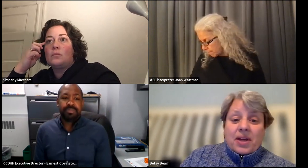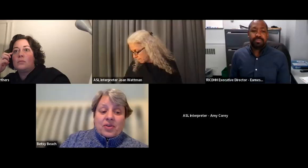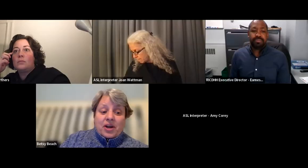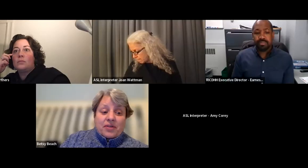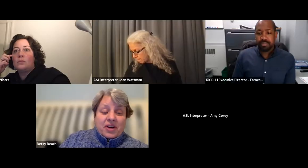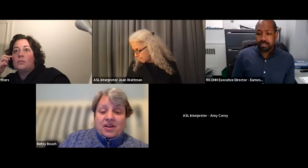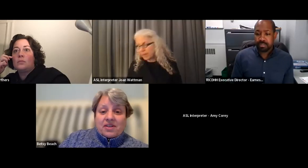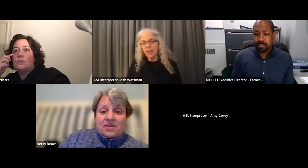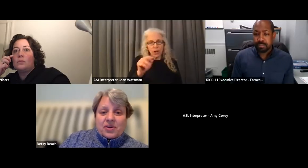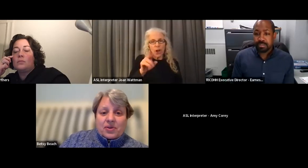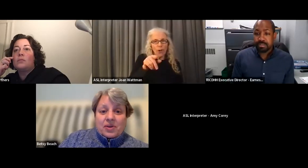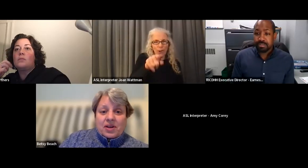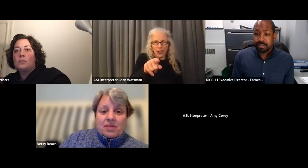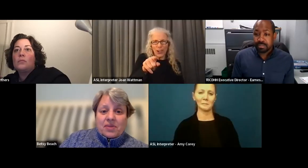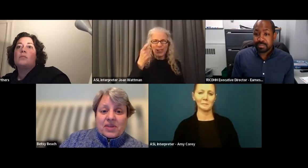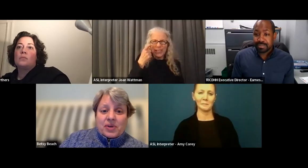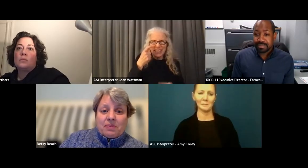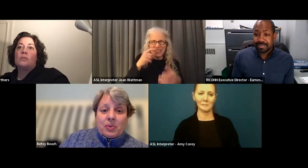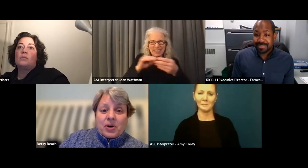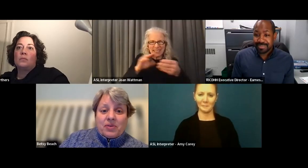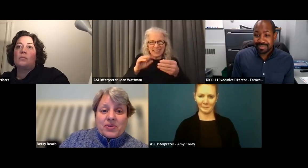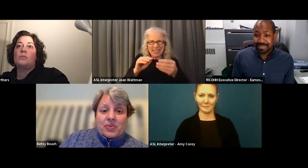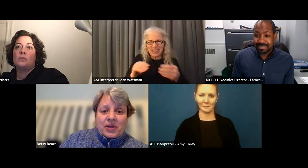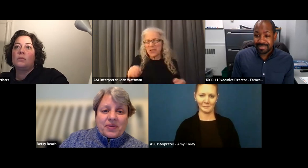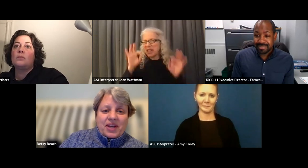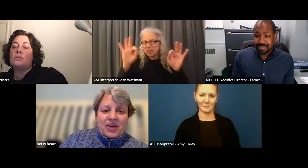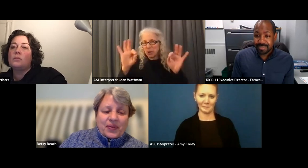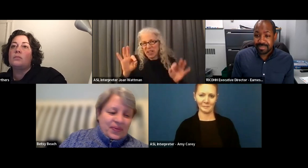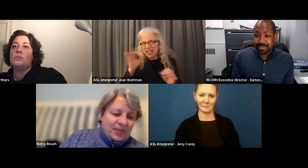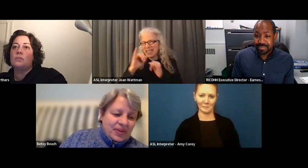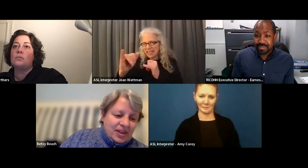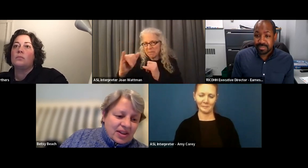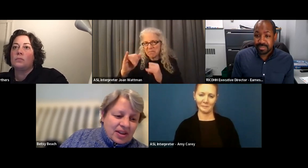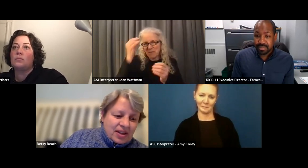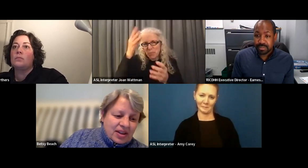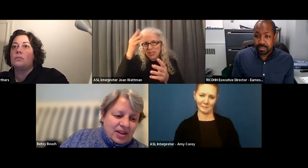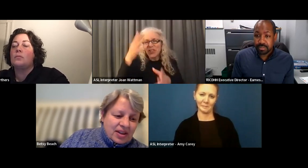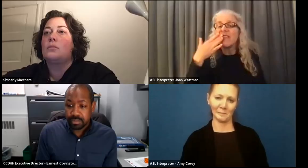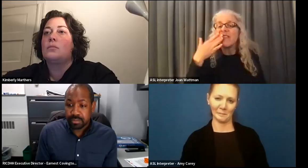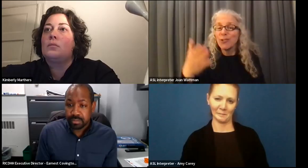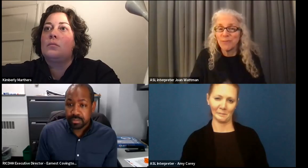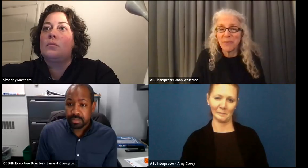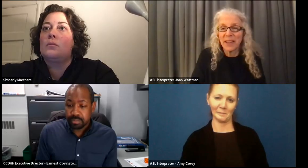No, that you covered it. So that's what I'm aware of as well. Thank you.